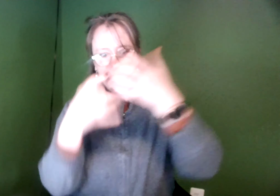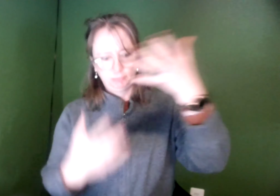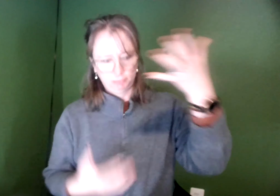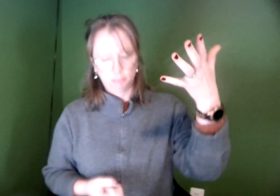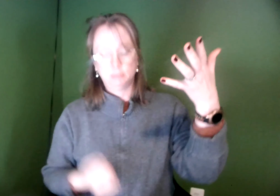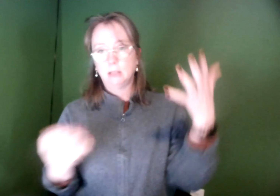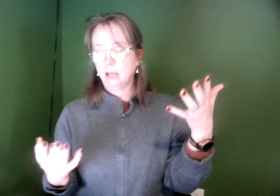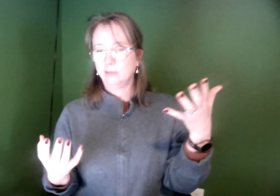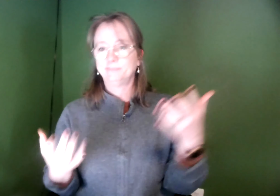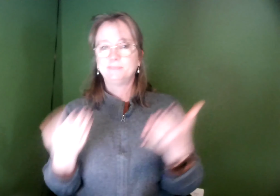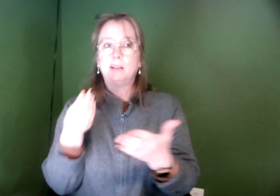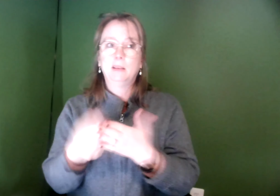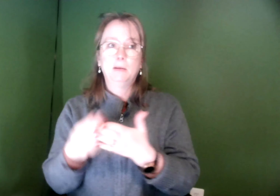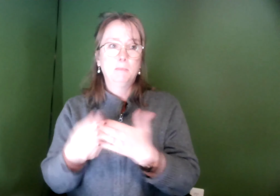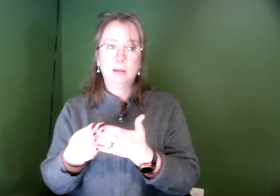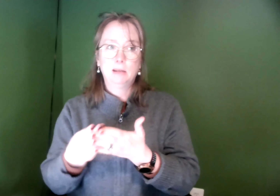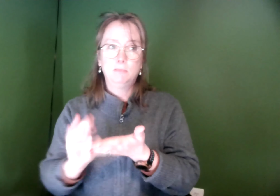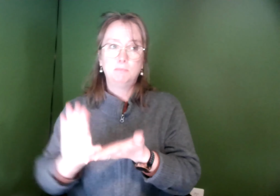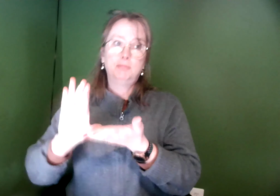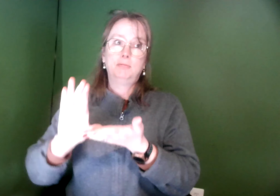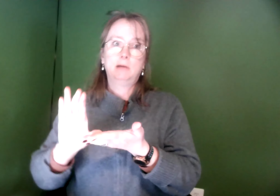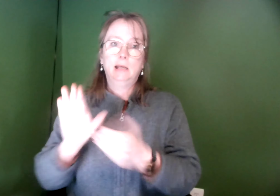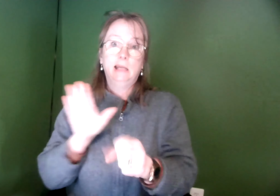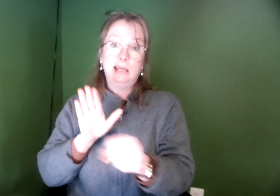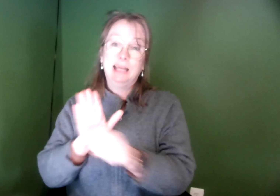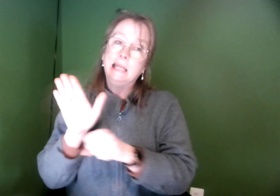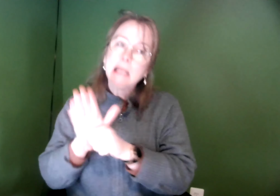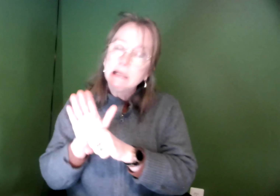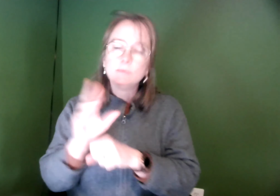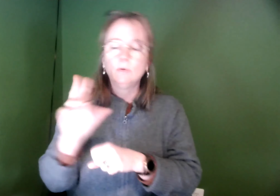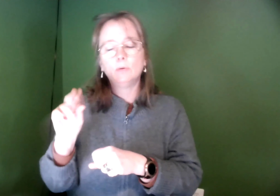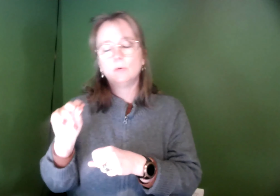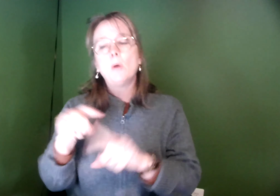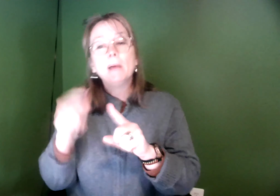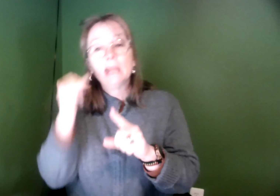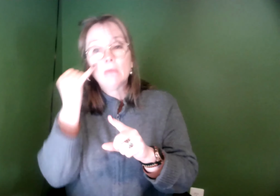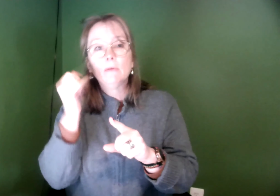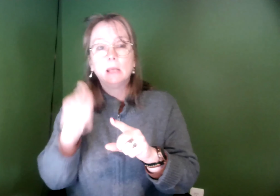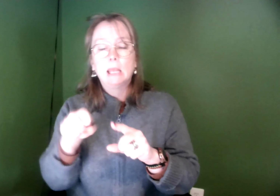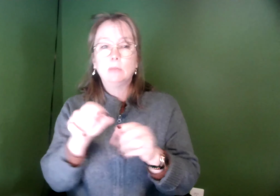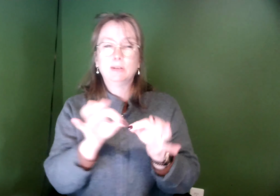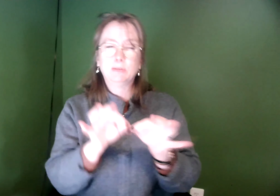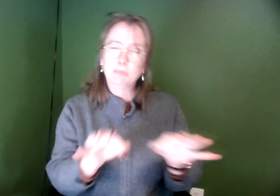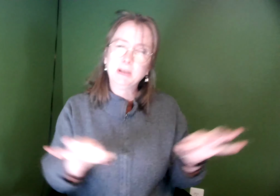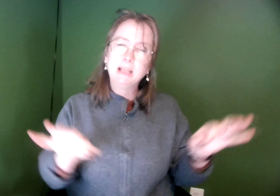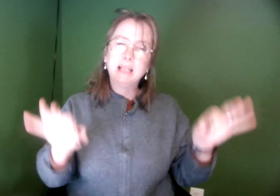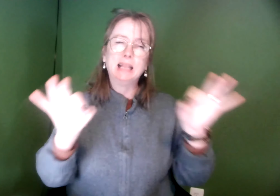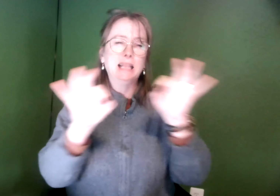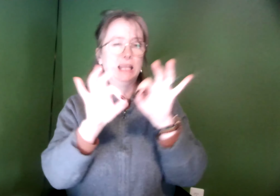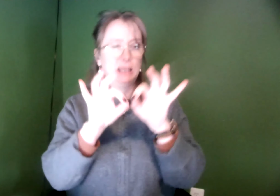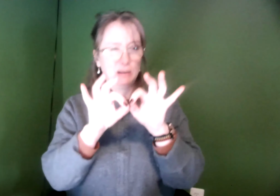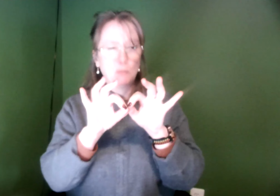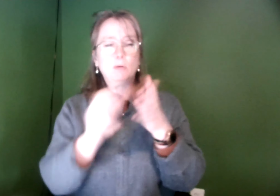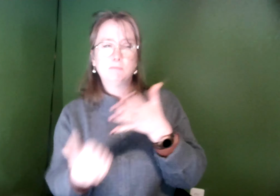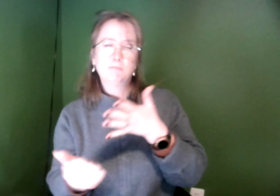amount of money we have won't cover it. But if we could be real strategic, and this prioritization, I think will help with that, figure out what